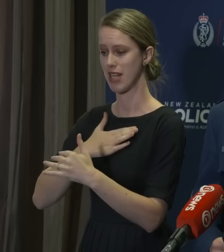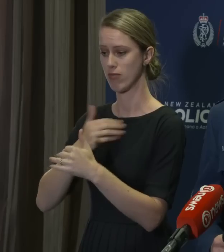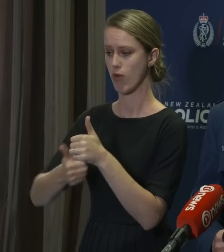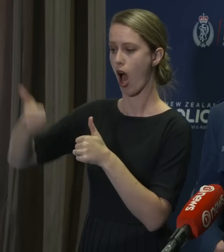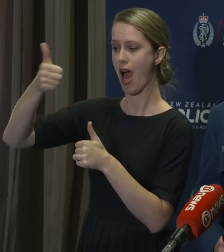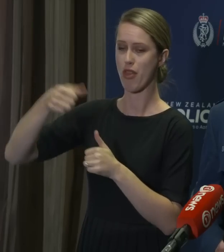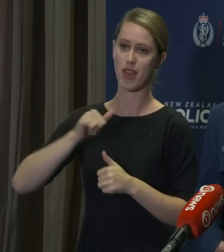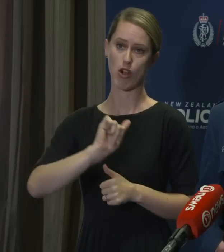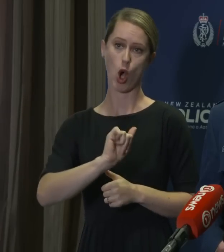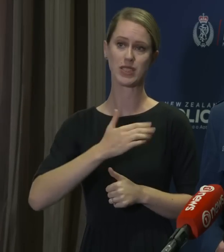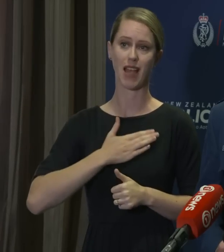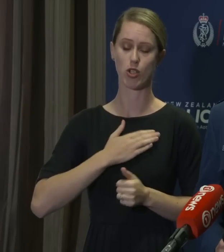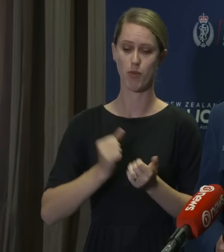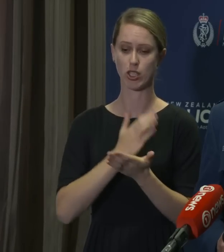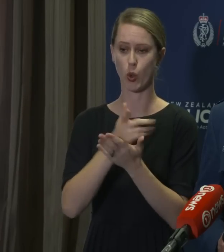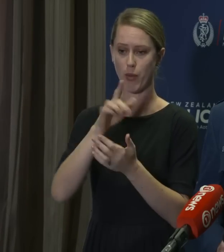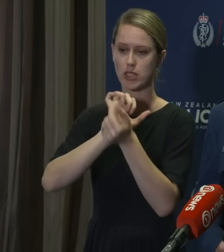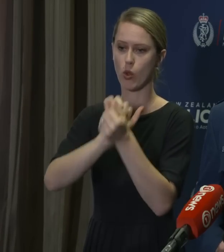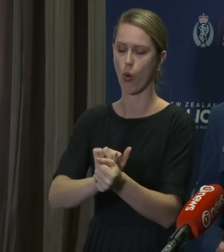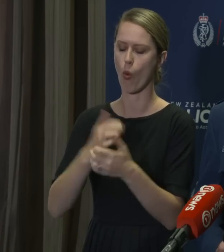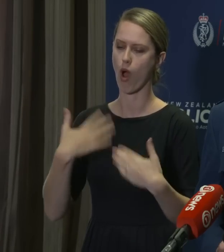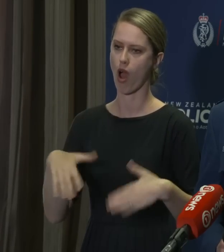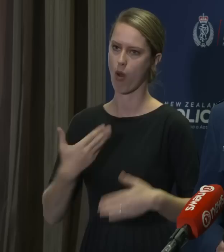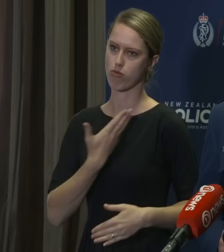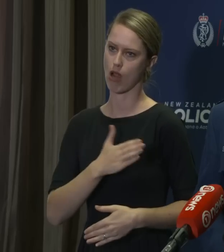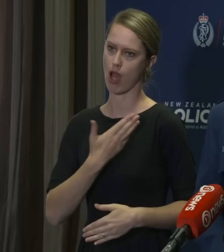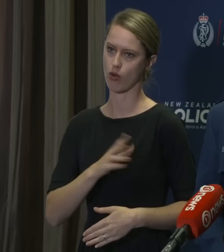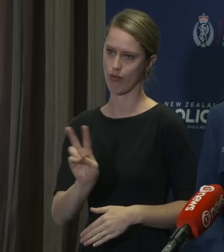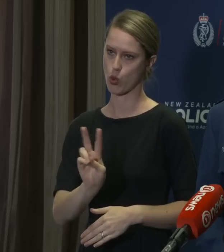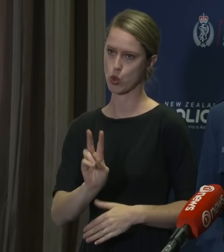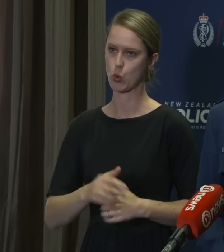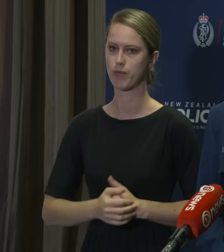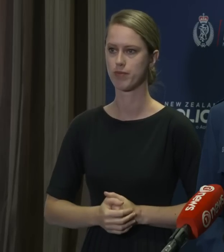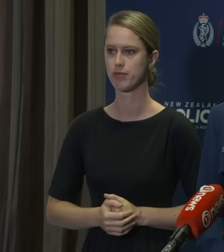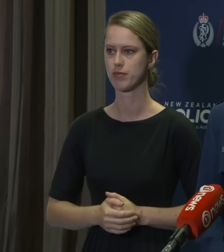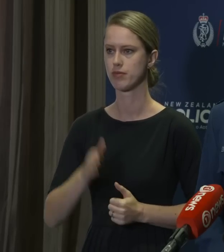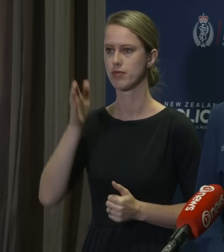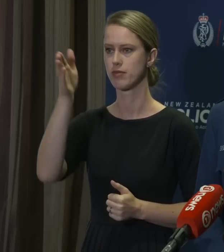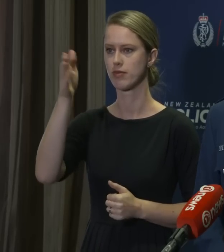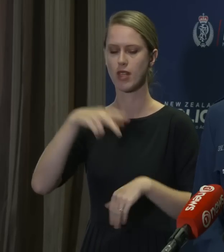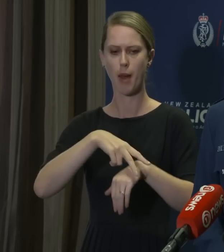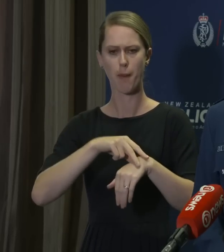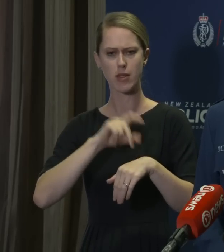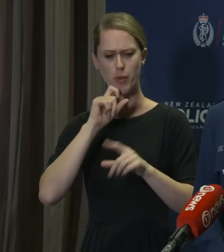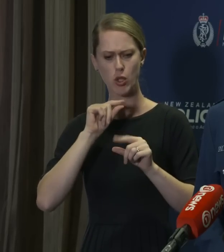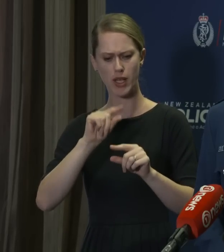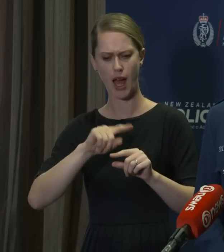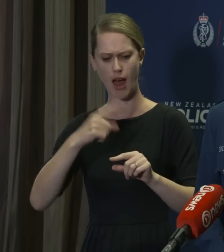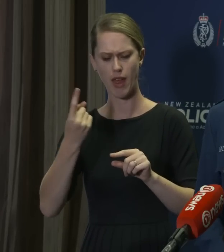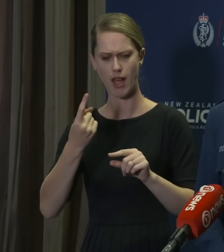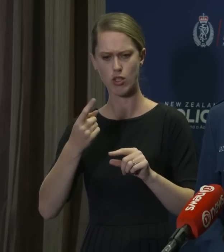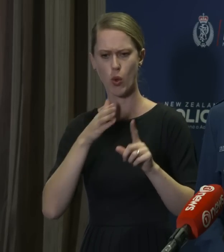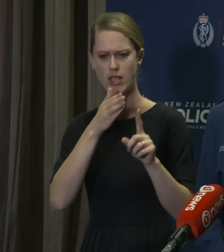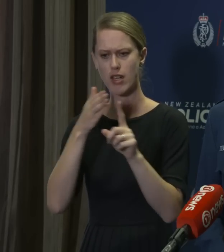own to make that happen, and I'm hugely proud of what they did. Will the police be doing anything actively